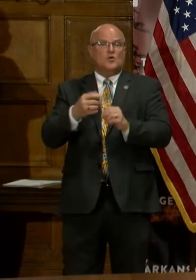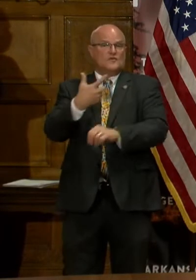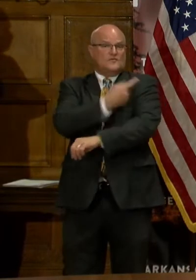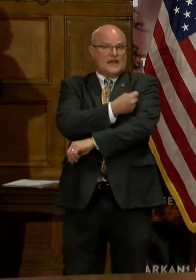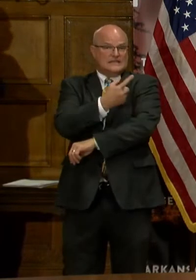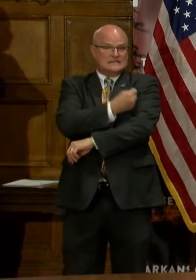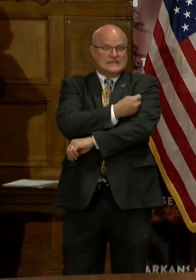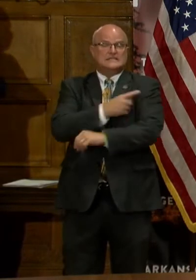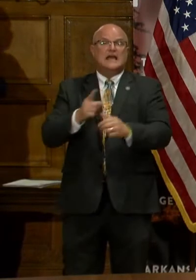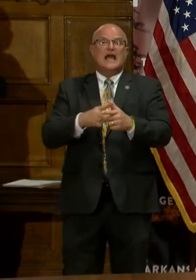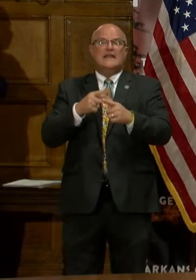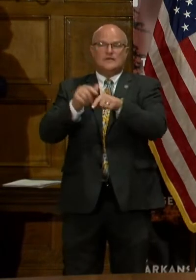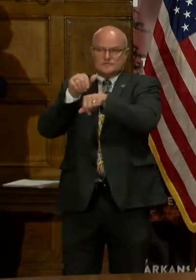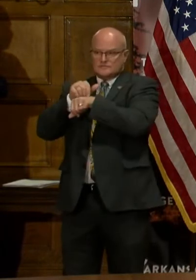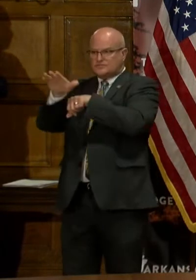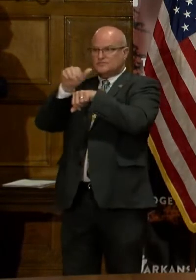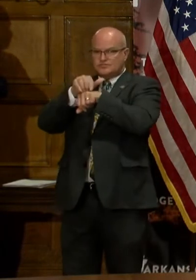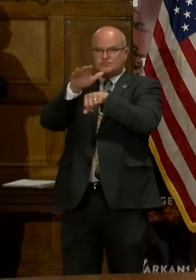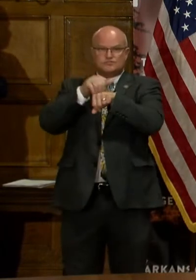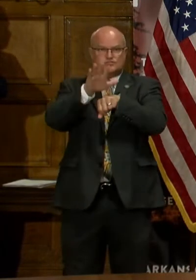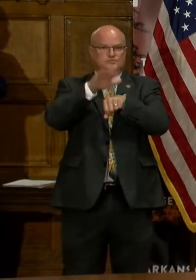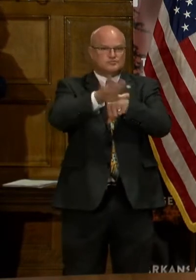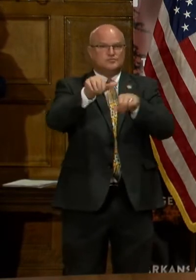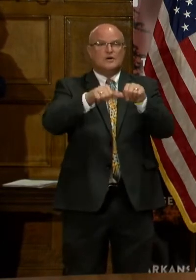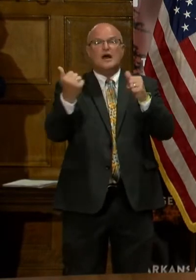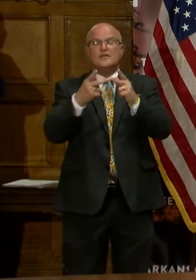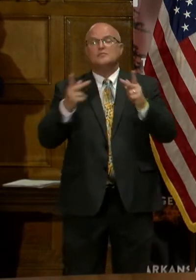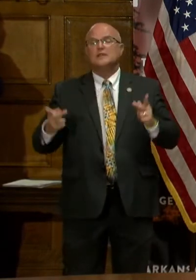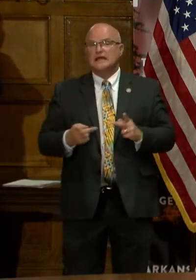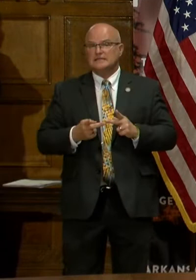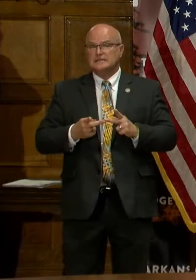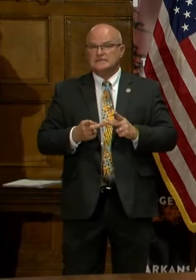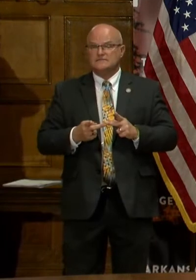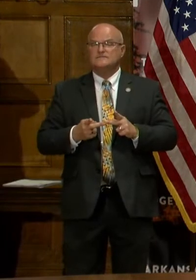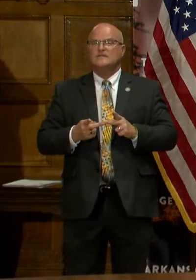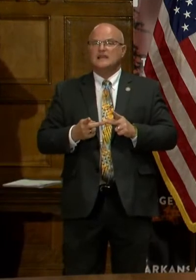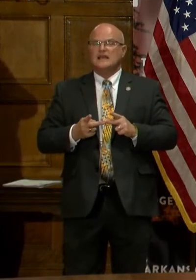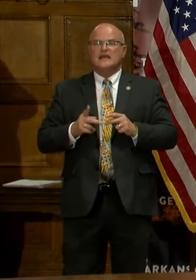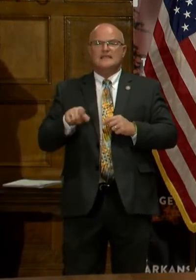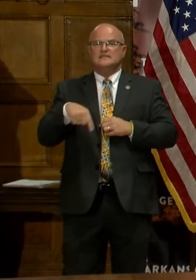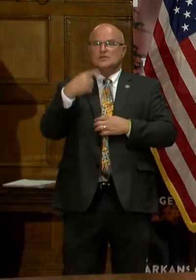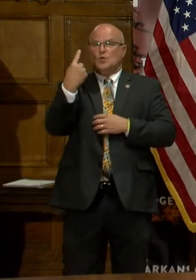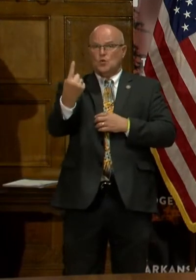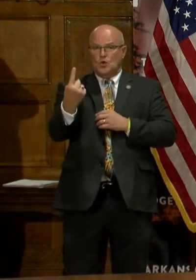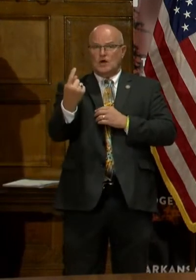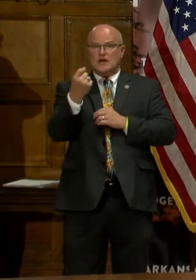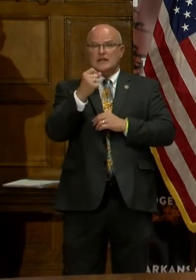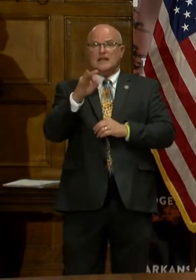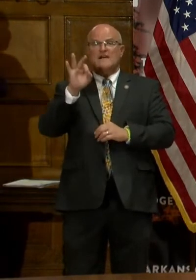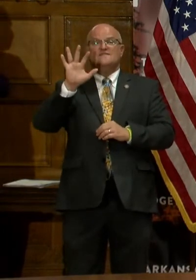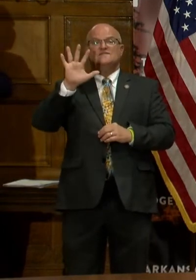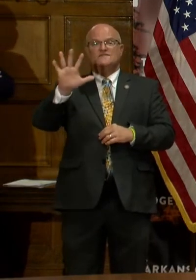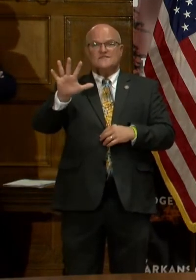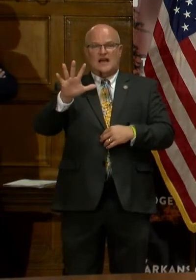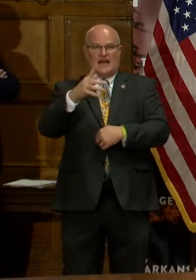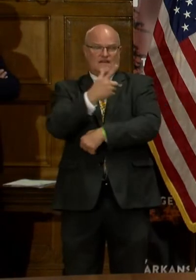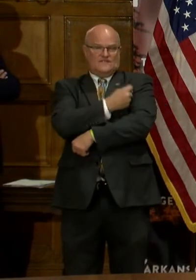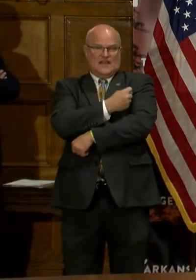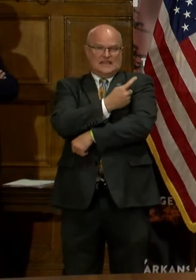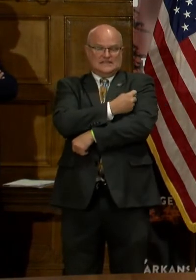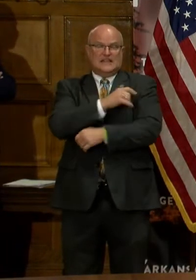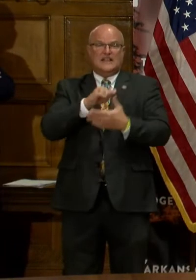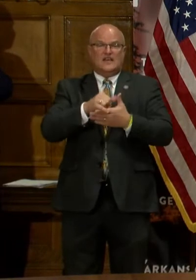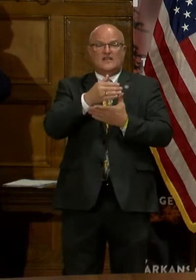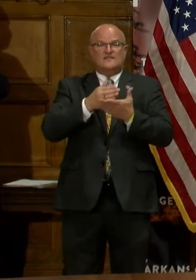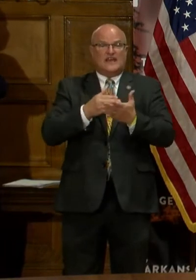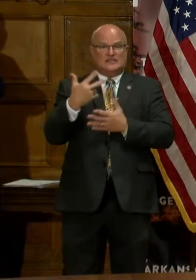we will begin to ship these out to other sites. Keep in mind that this is just one of 5 vaccines that are currently in phase 3